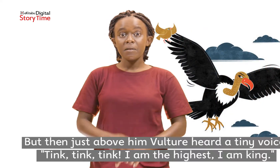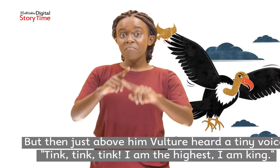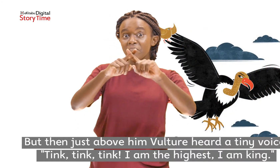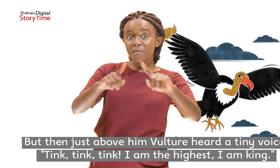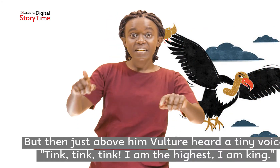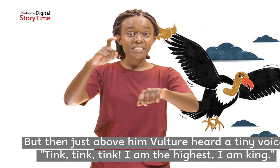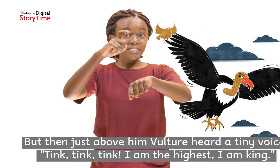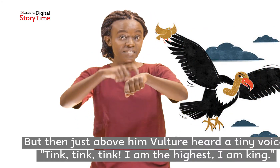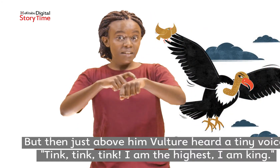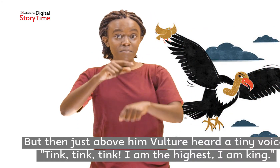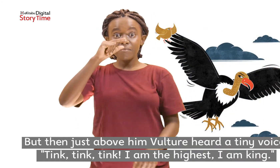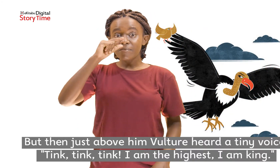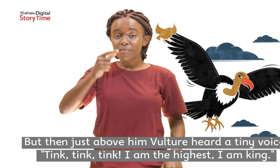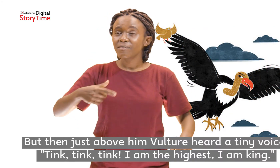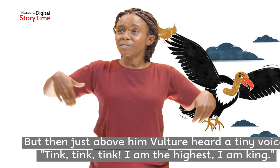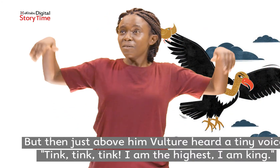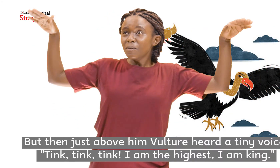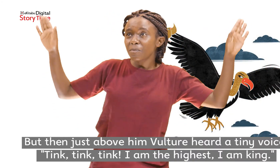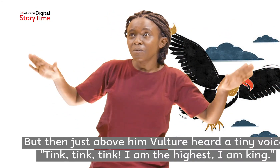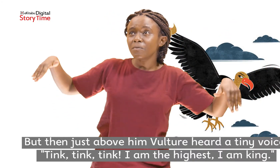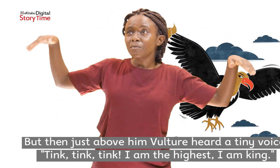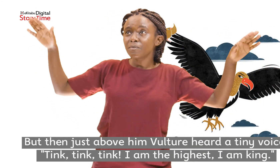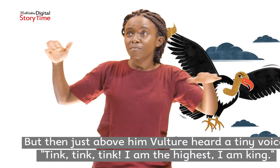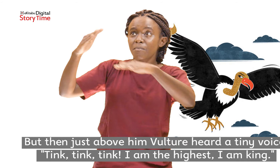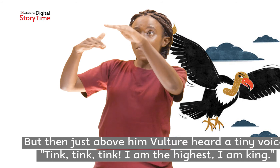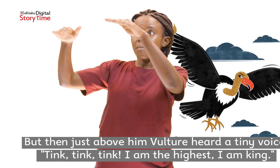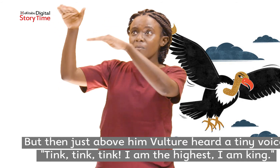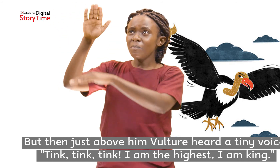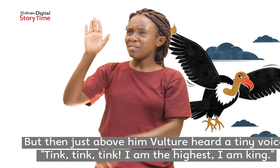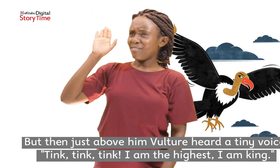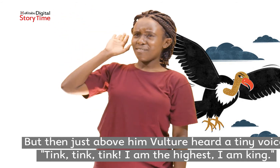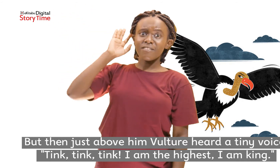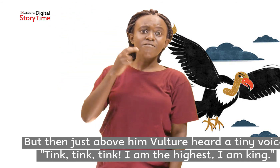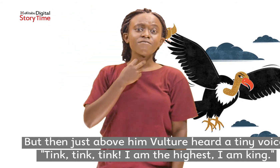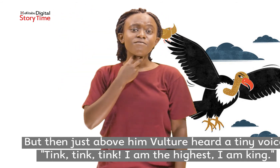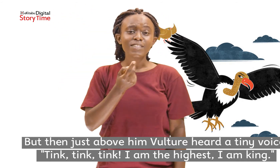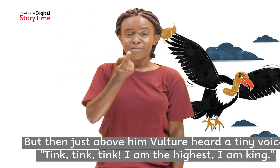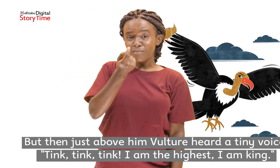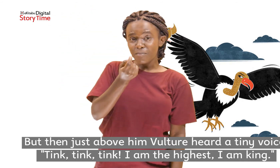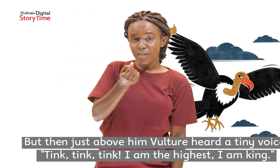But then just above him, Vulture heard a tiny voice. Tink, tink,